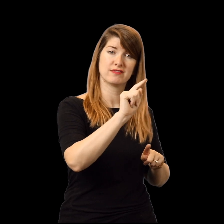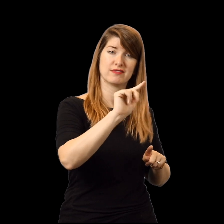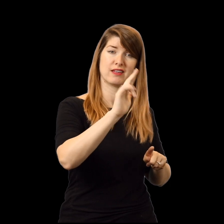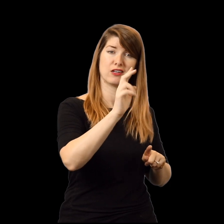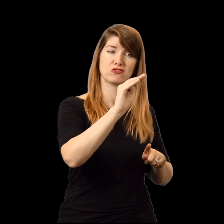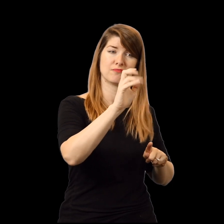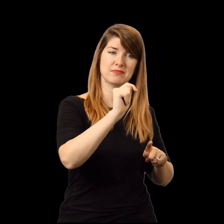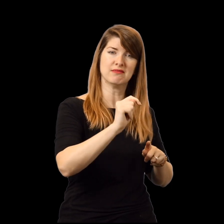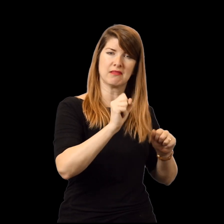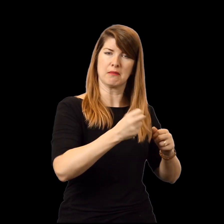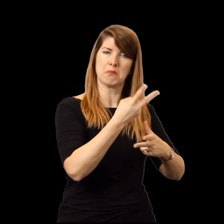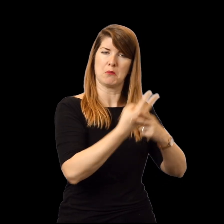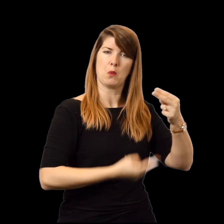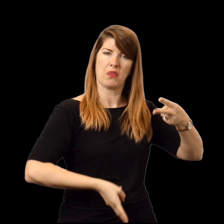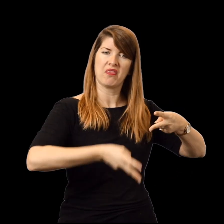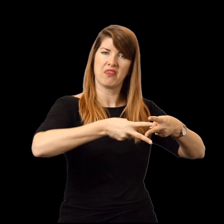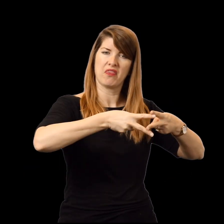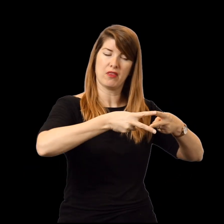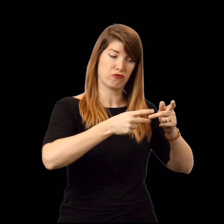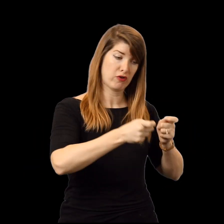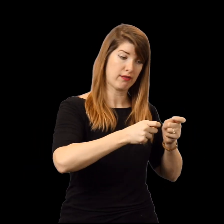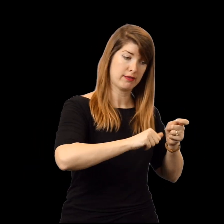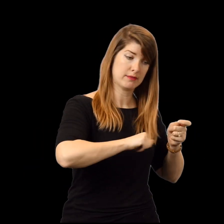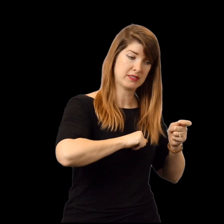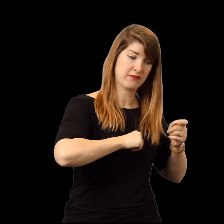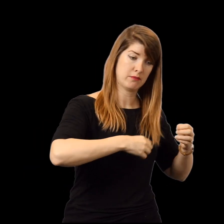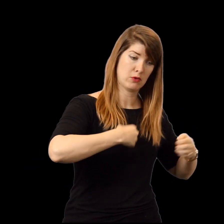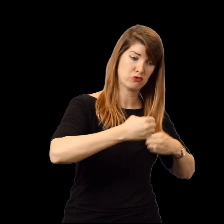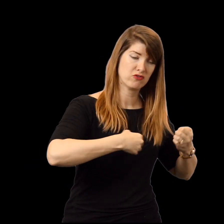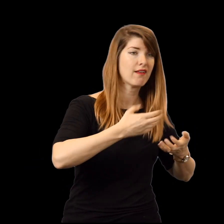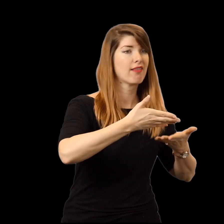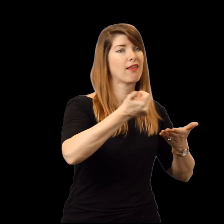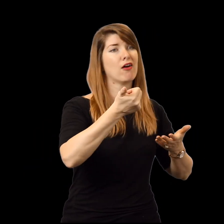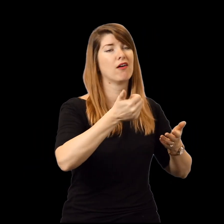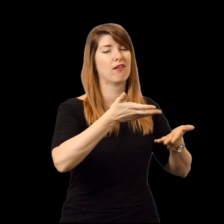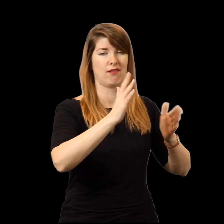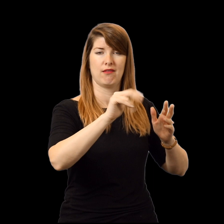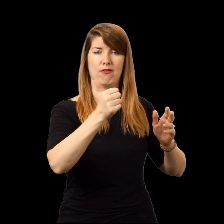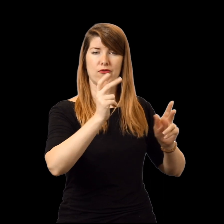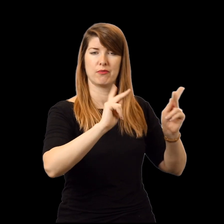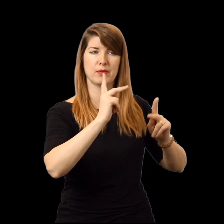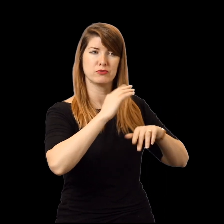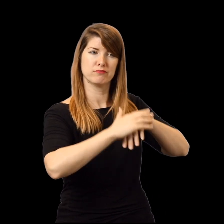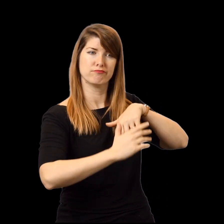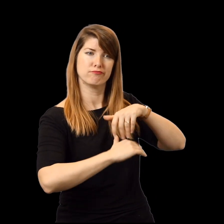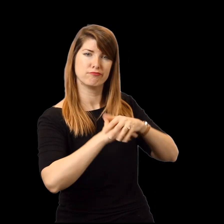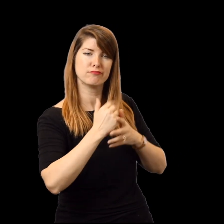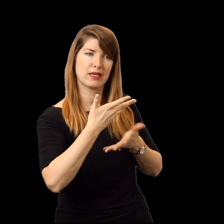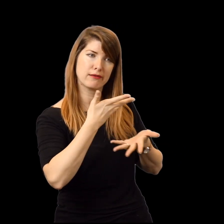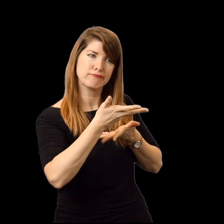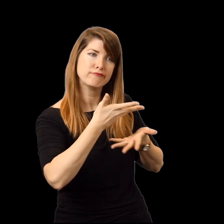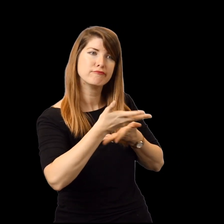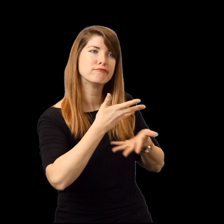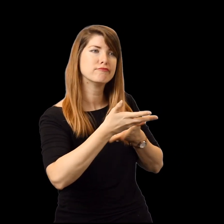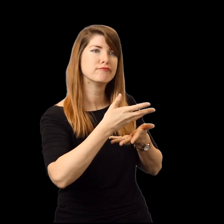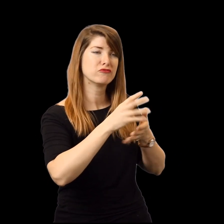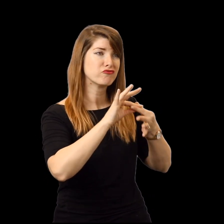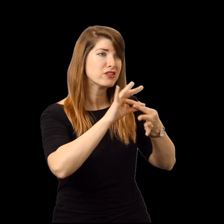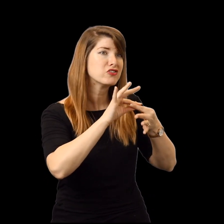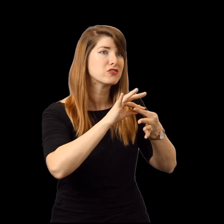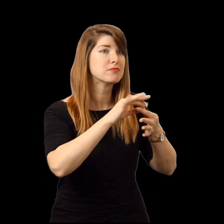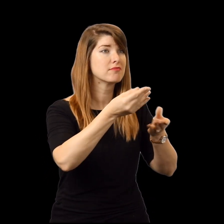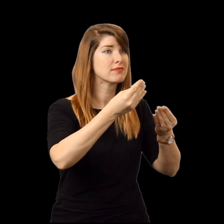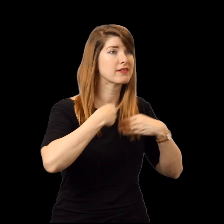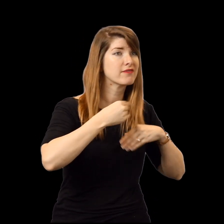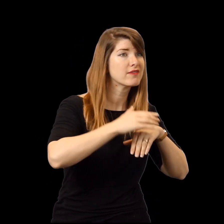do both. They're both able to regulate themselves emotionally, and they're able to let someone else do it. They're able to engage in a